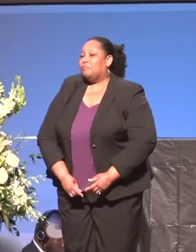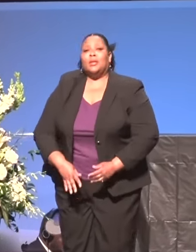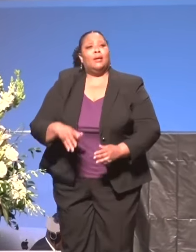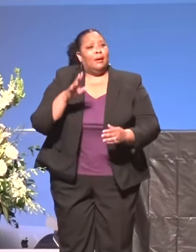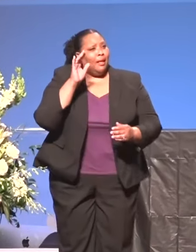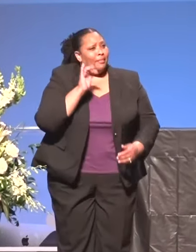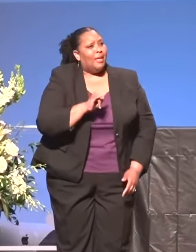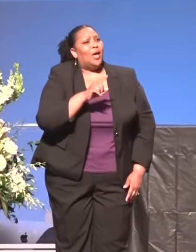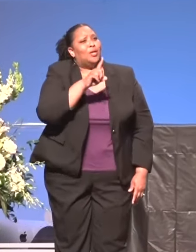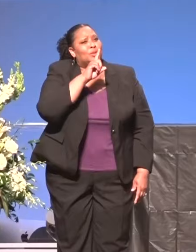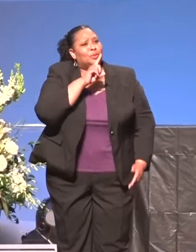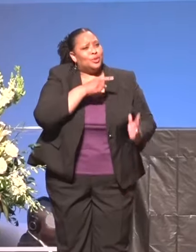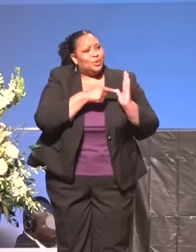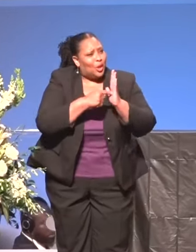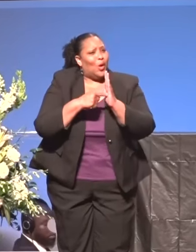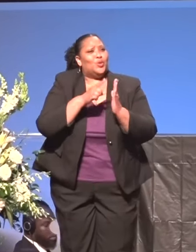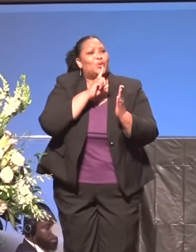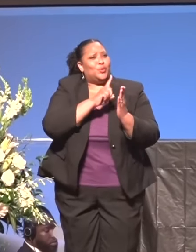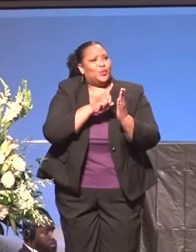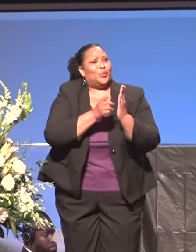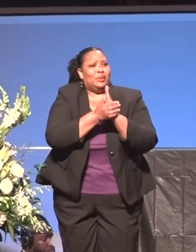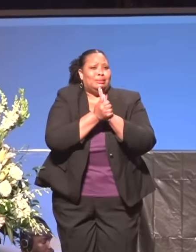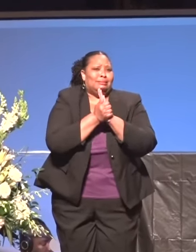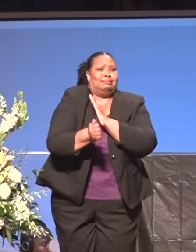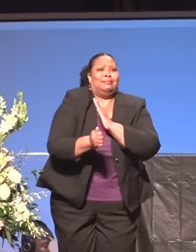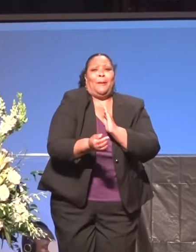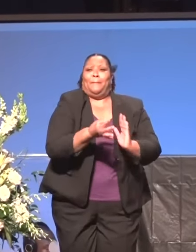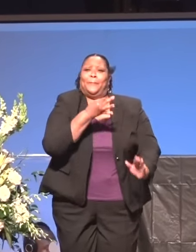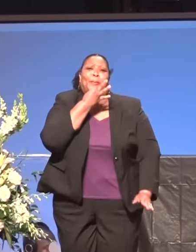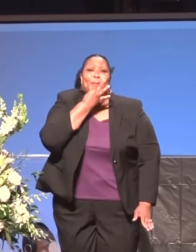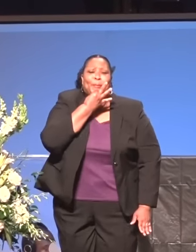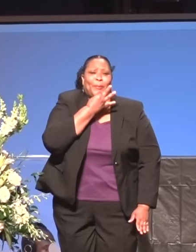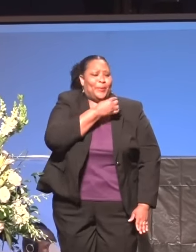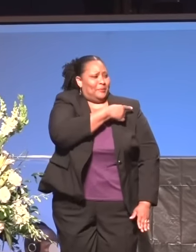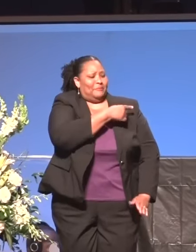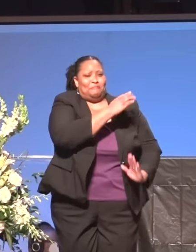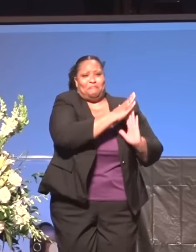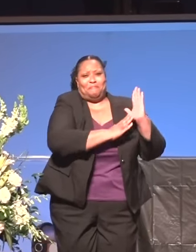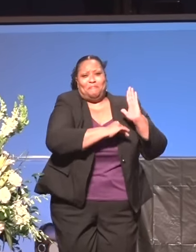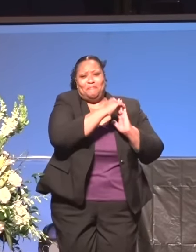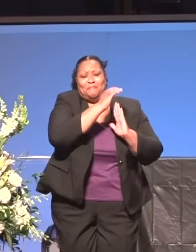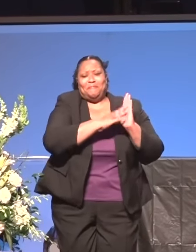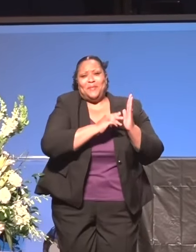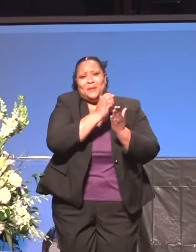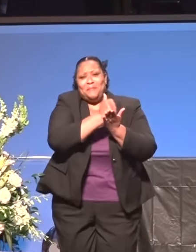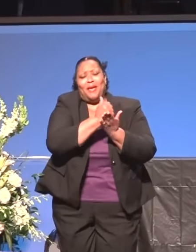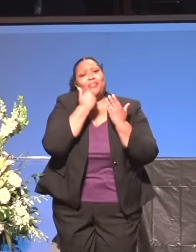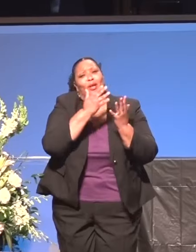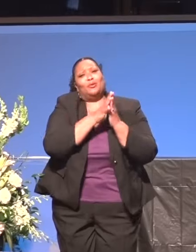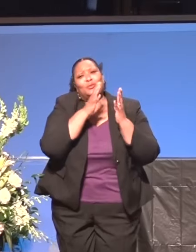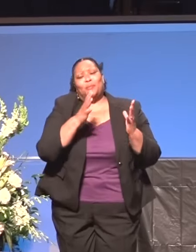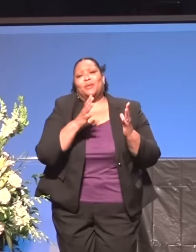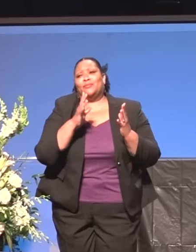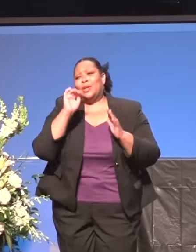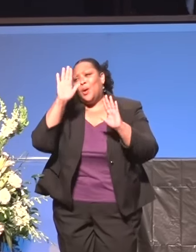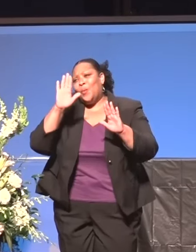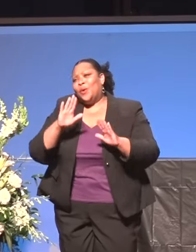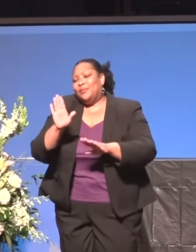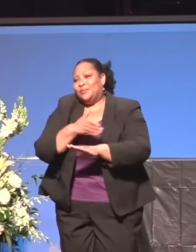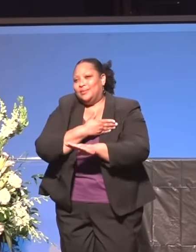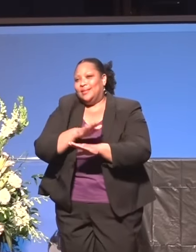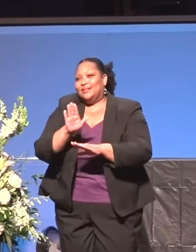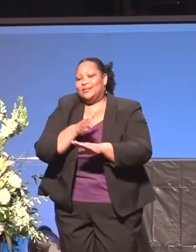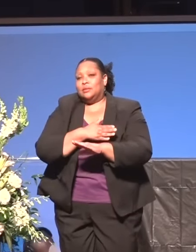brother. That shows true skills right there. My my my. Amen. And thank you, brother Dre, for that wonderful